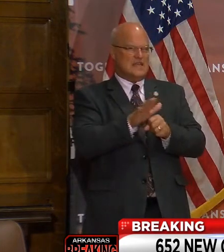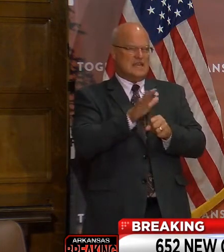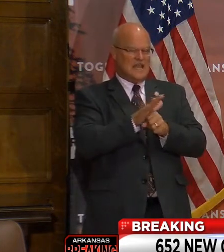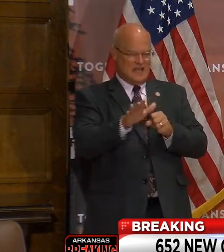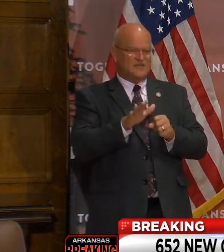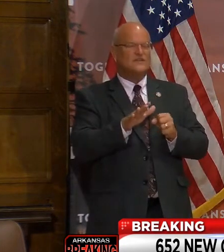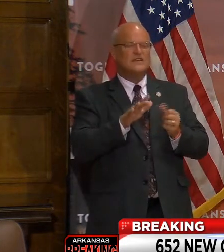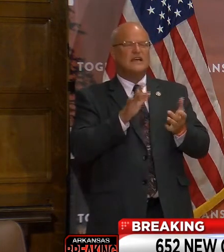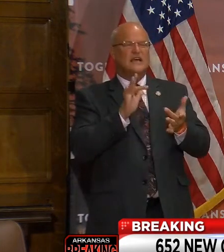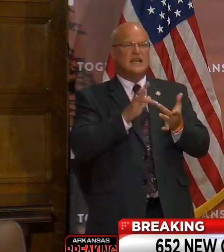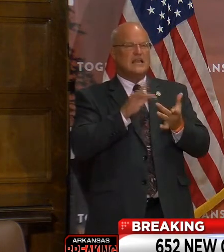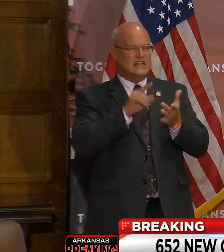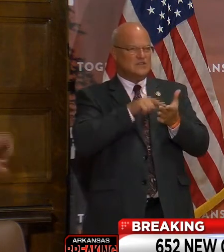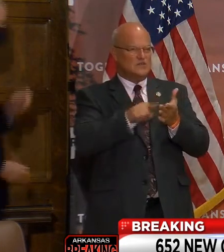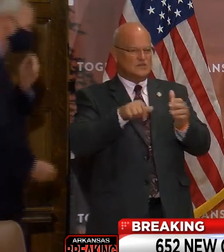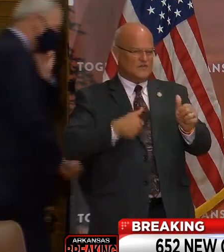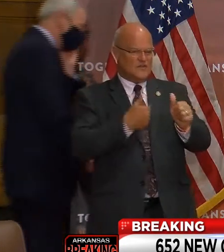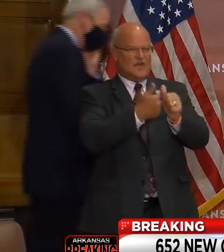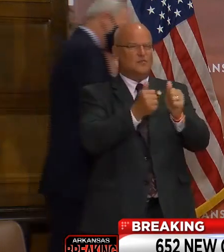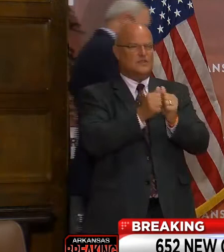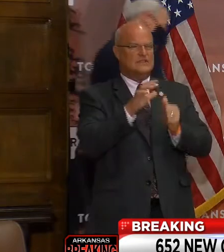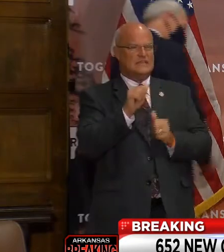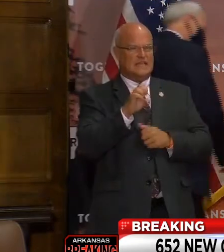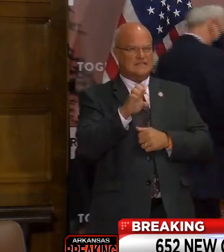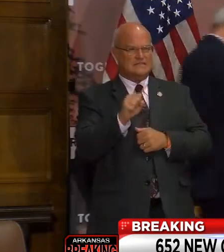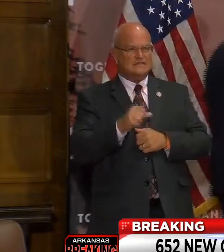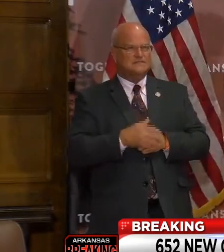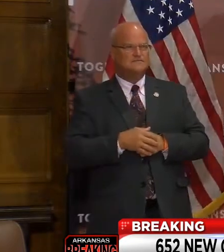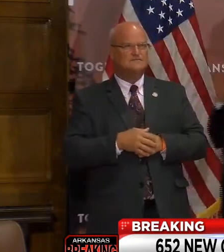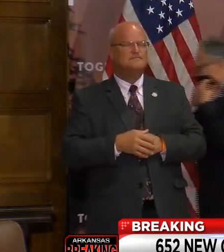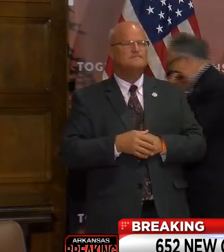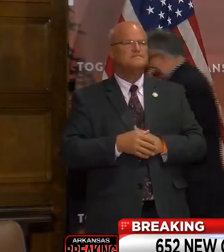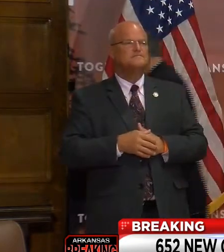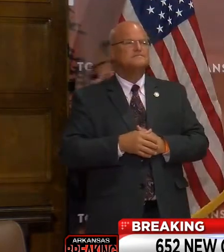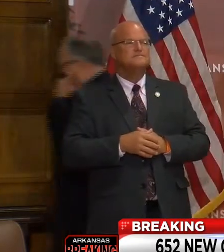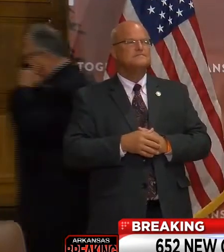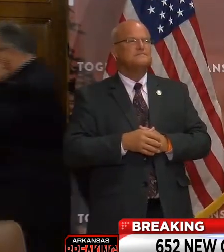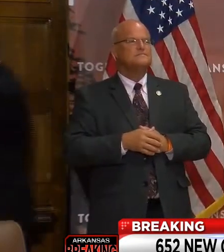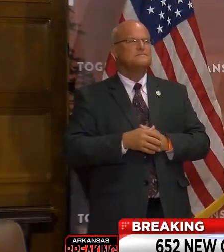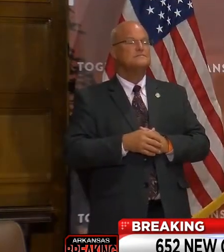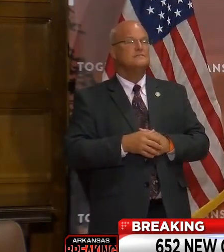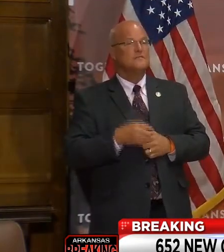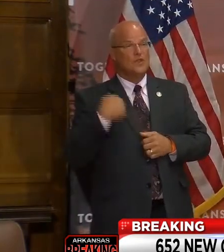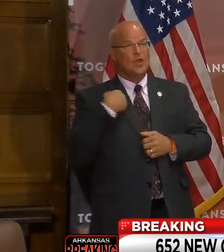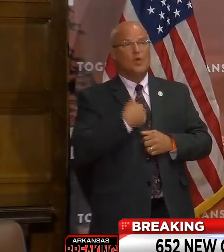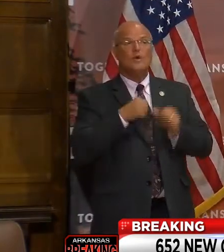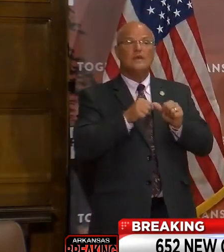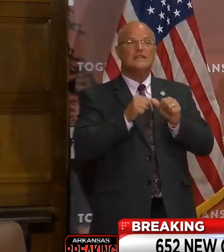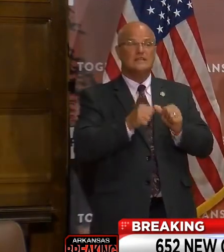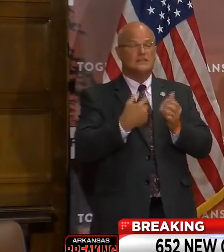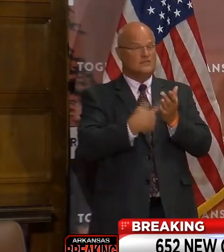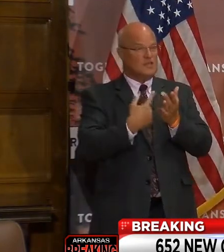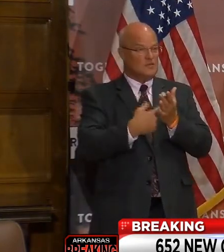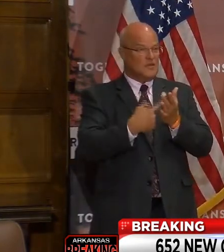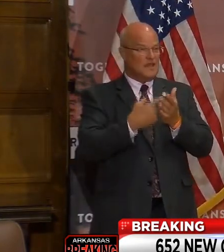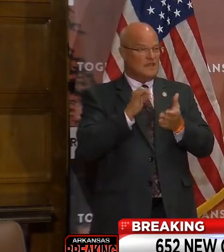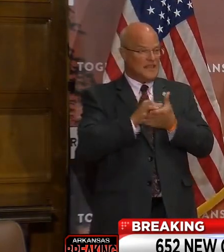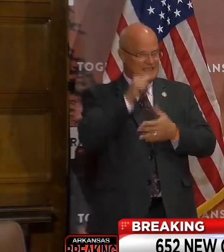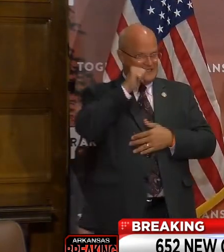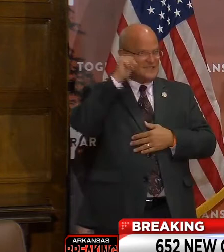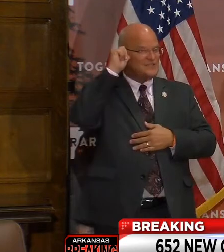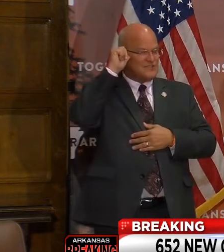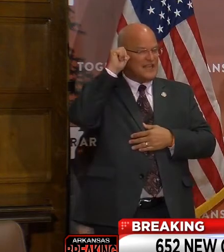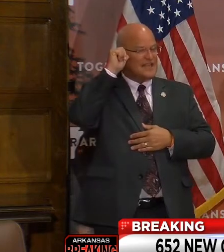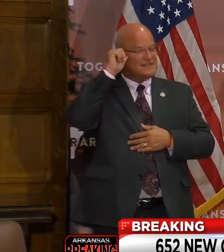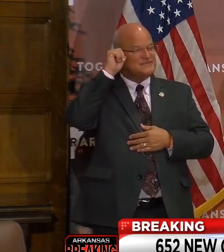follow up with these cases. and we continue to talk about it. We talked about that